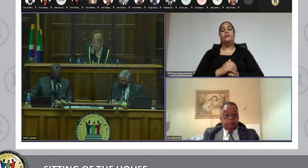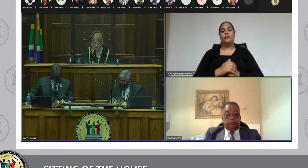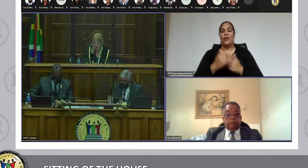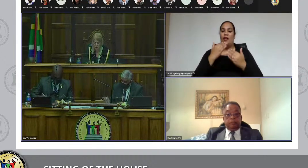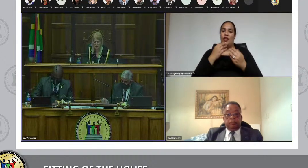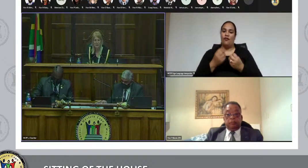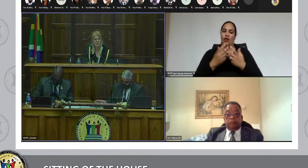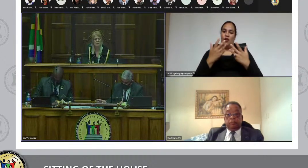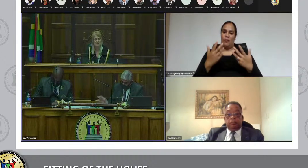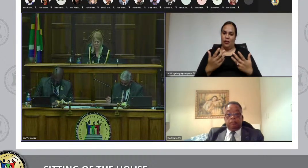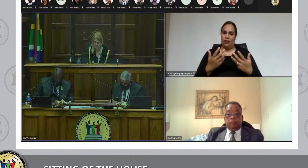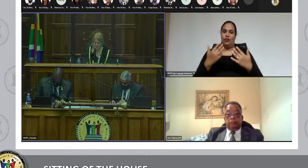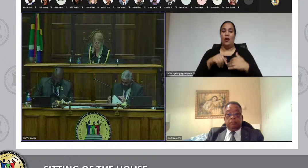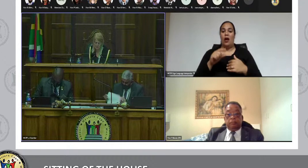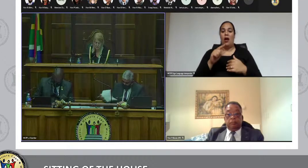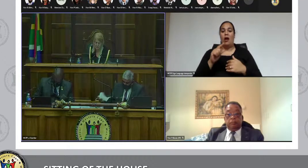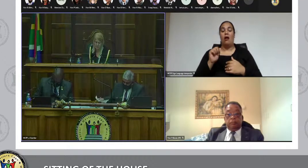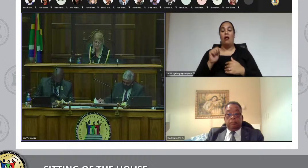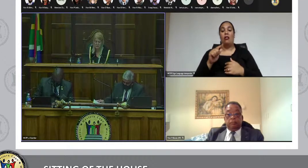Thank you very much. Al-Jamal.